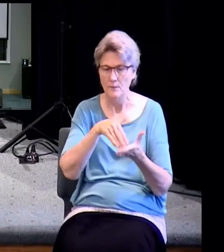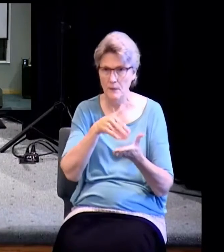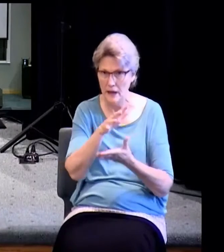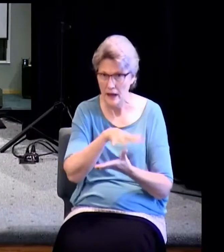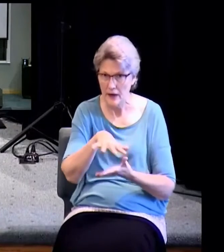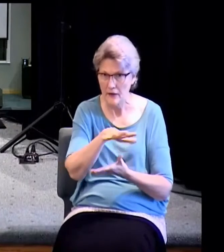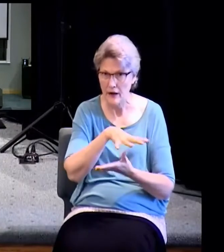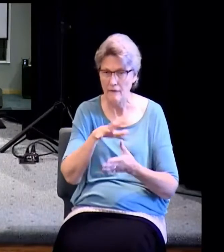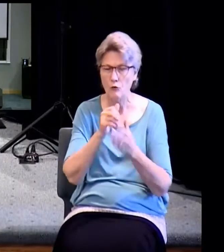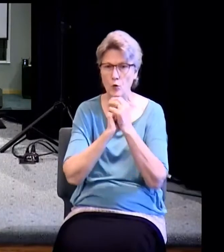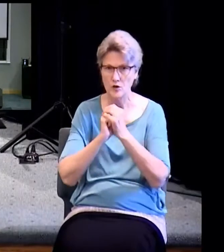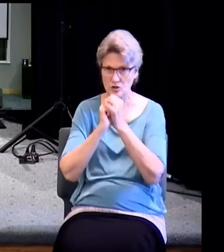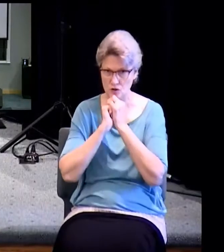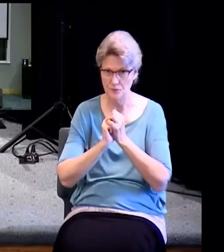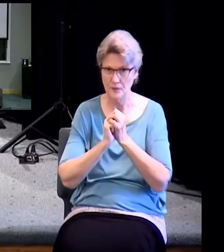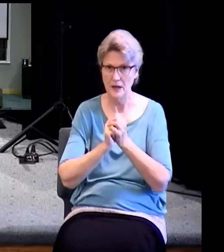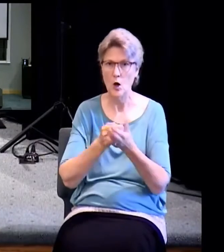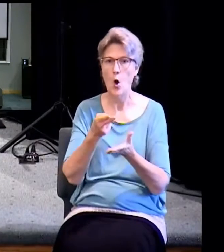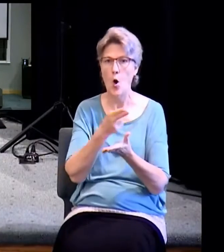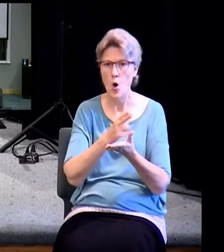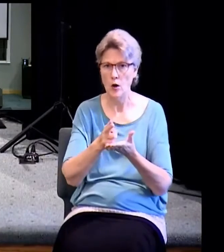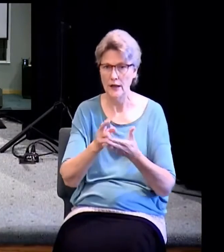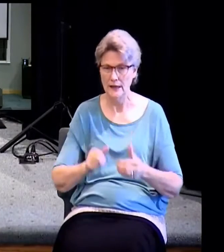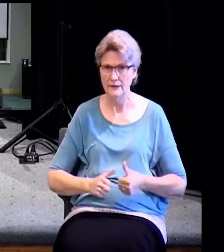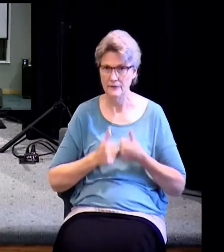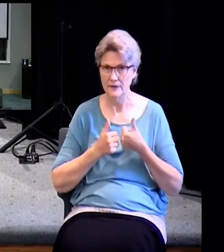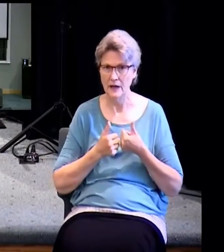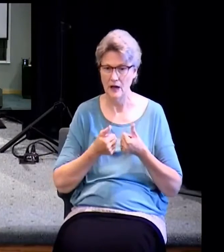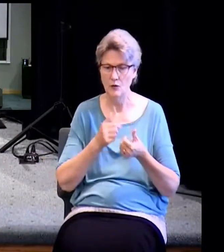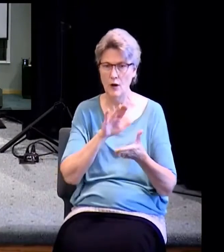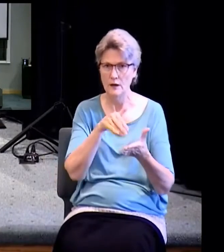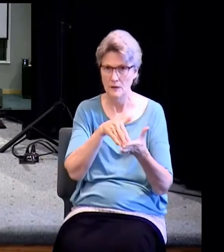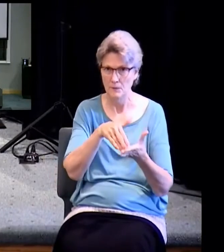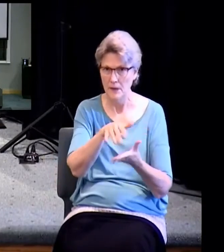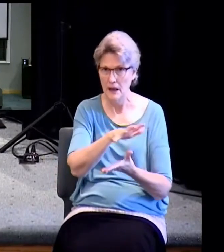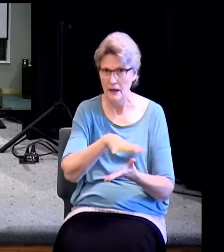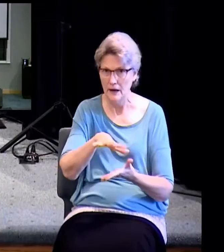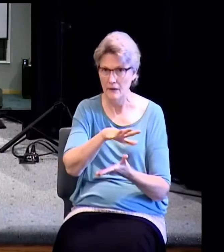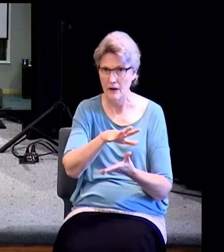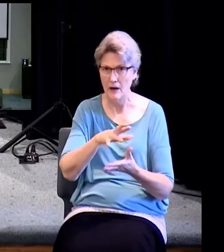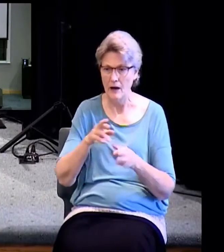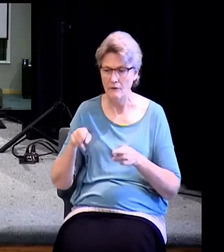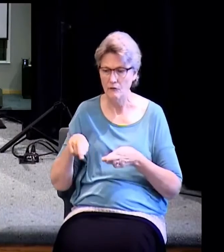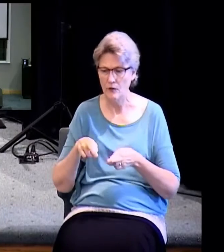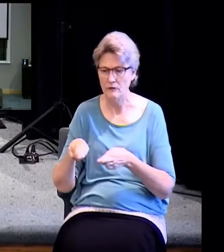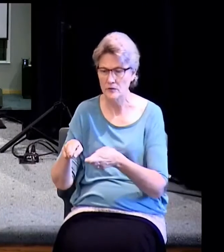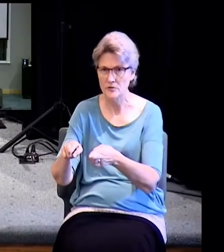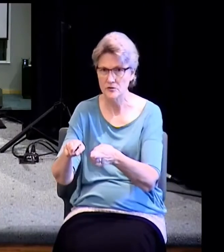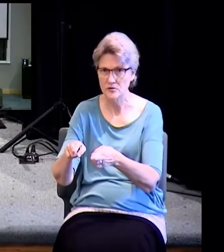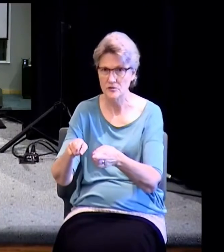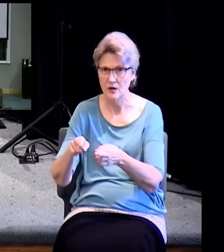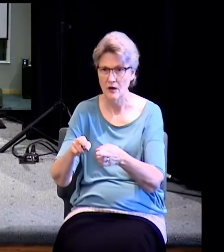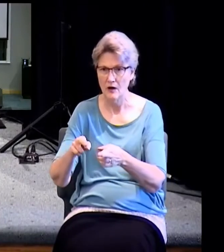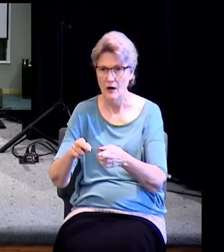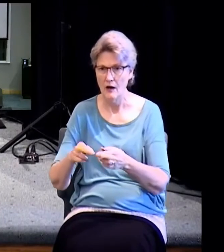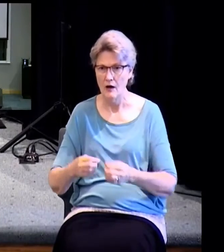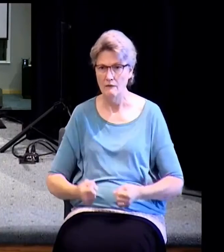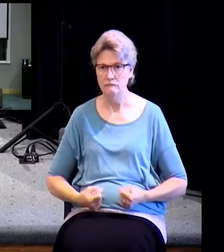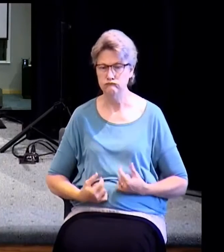right in the middle of worship and holiness, and right in the middle of rivers of living